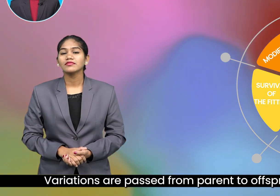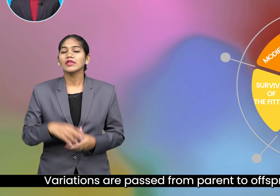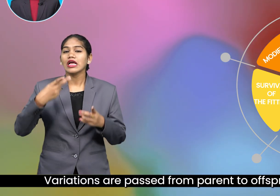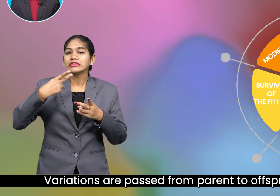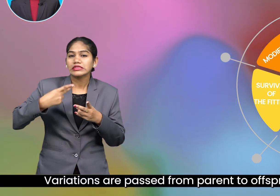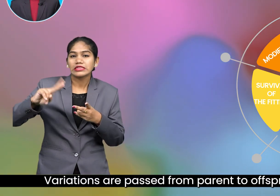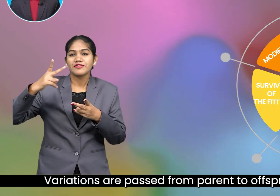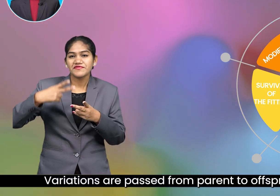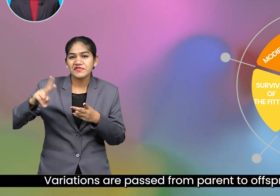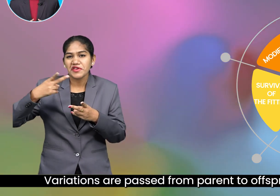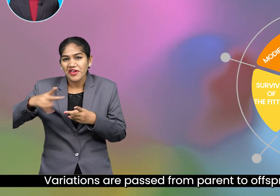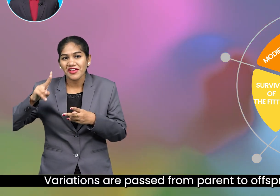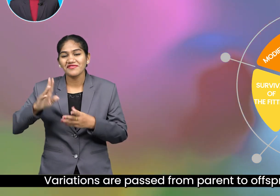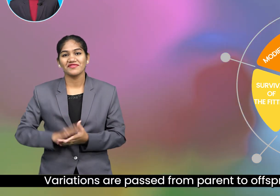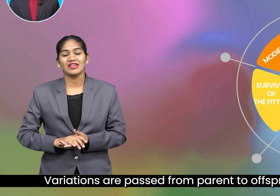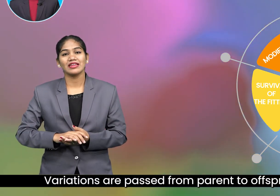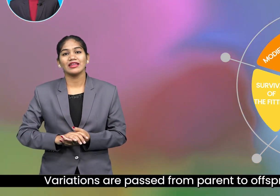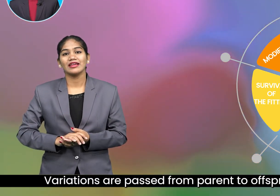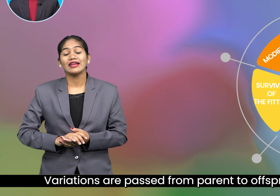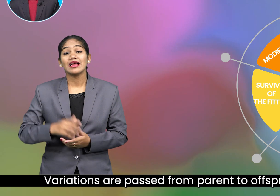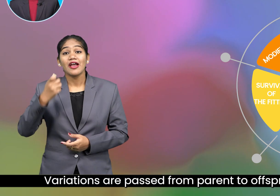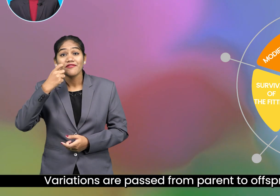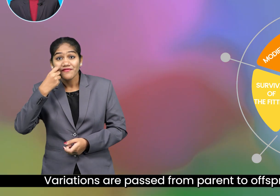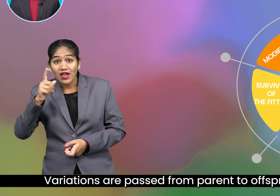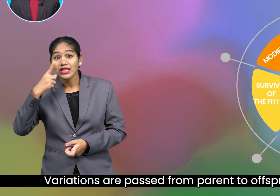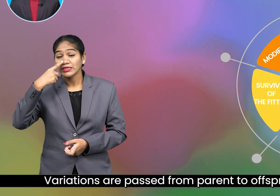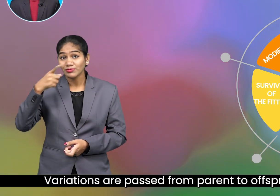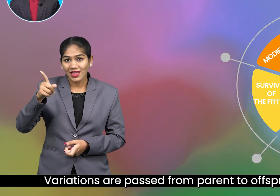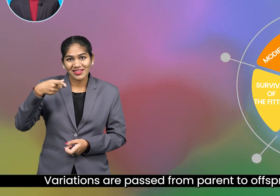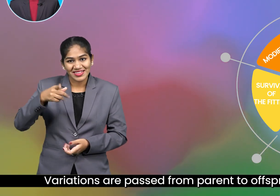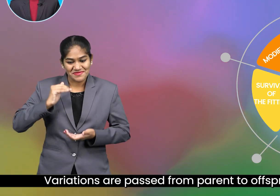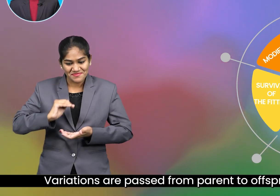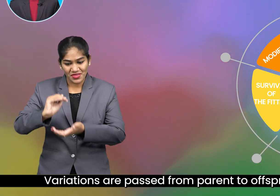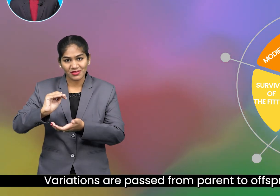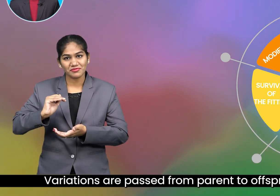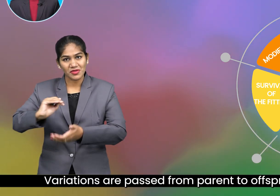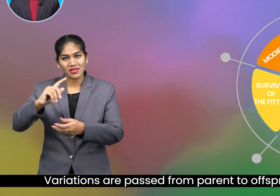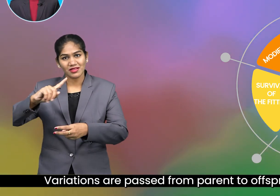Variations are passed from parent to offspring through heredity.